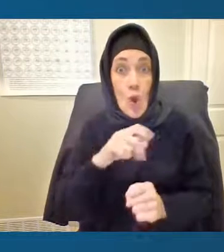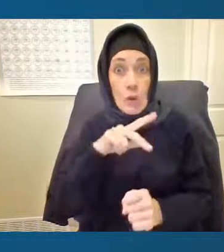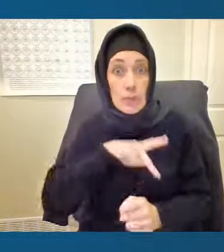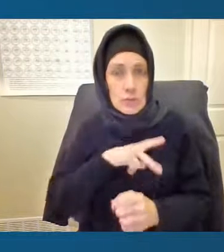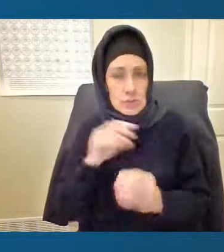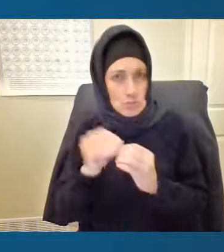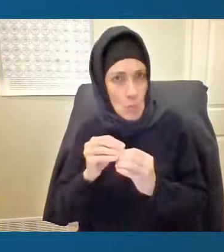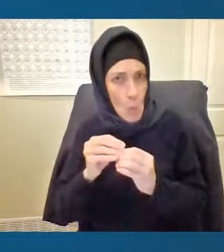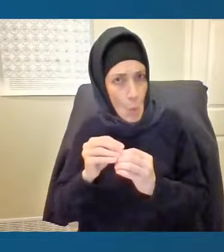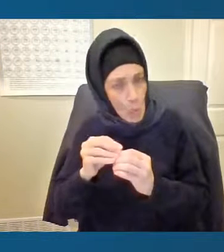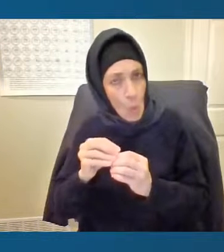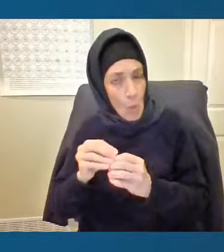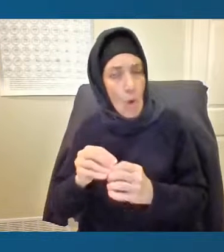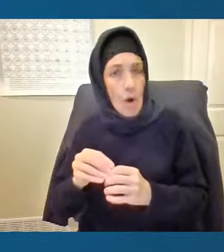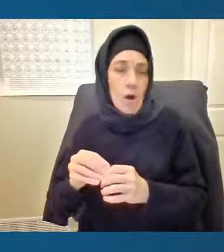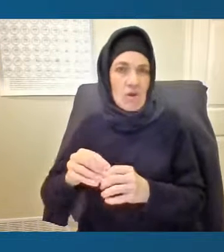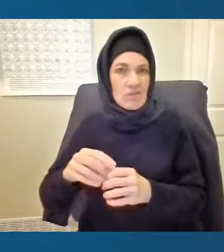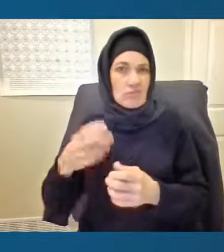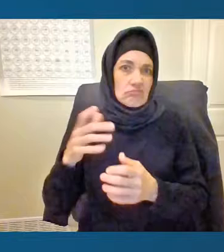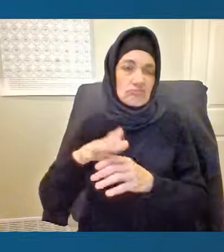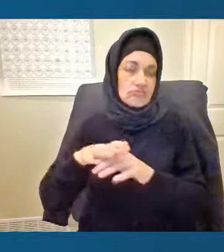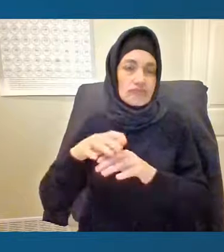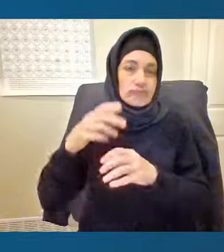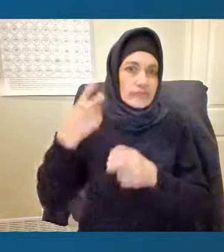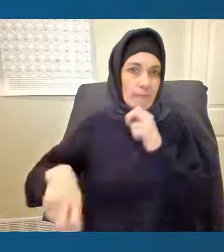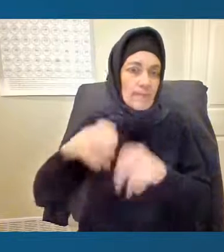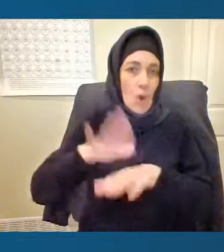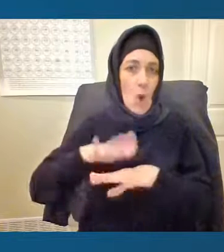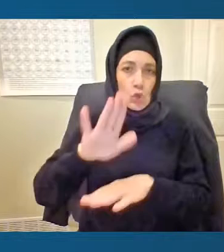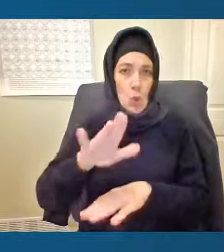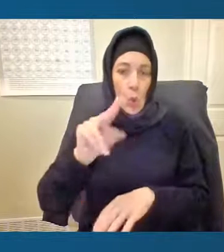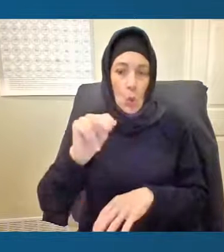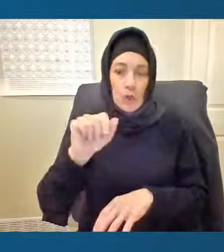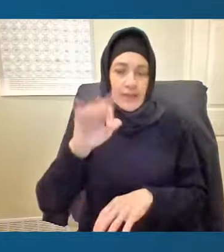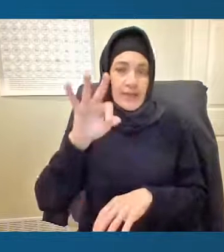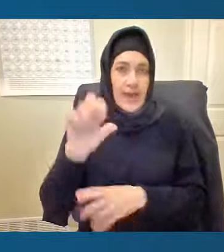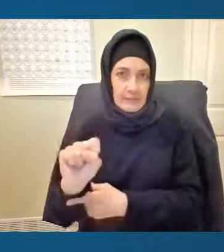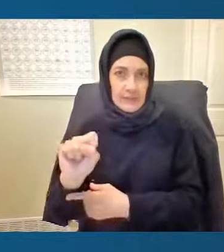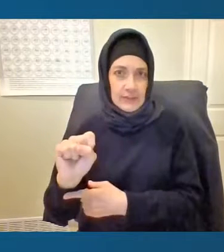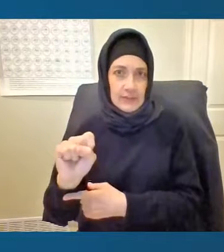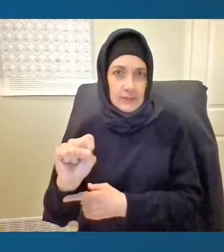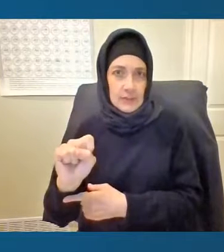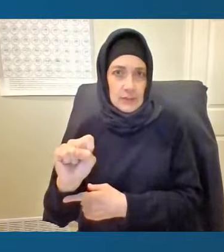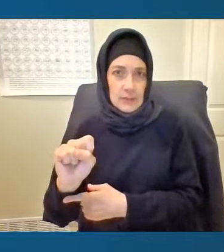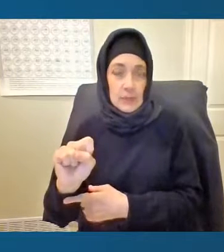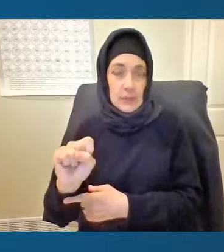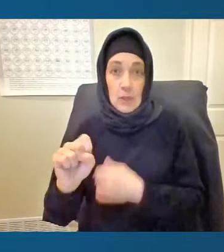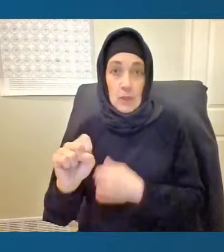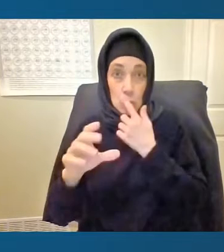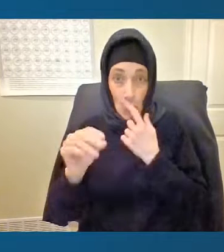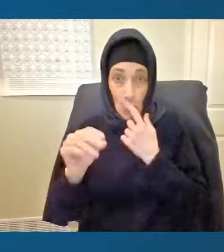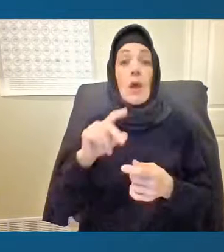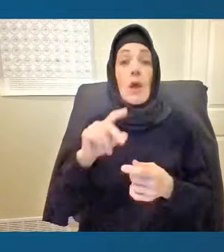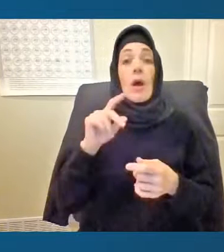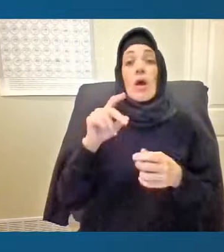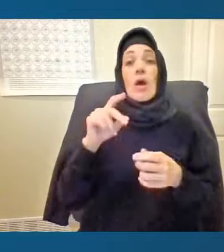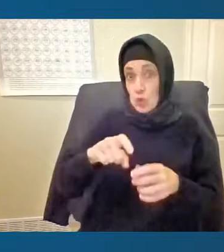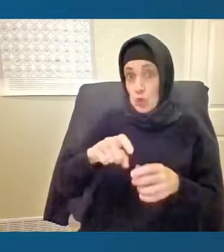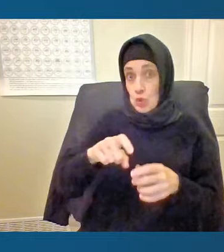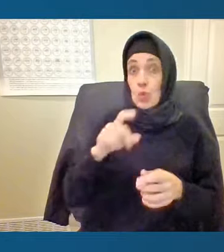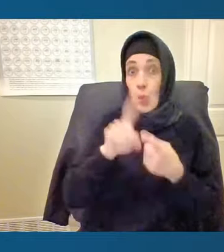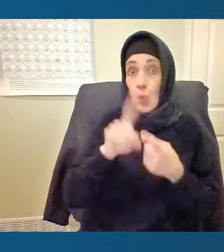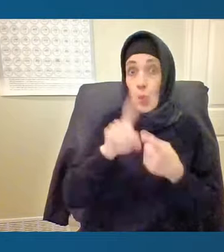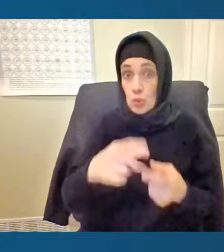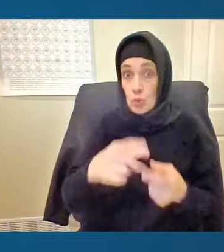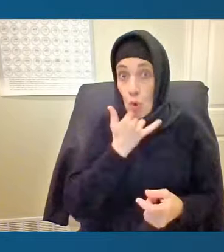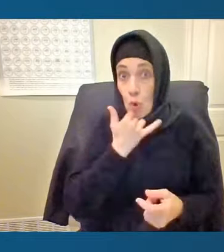when you're wrong, when the truth is presented to you, you're able to submit yourself and be like, you